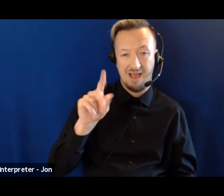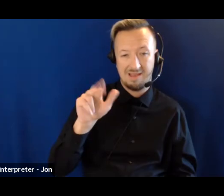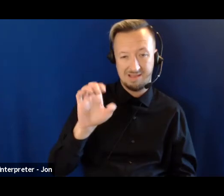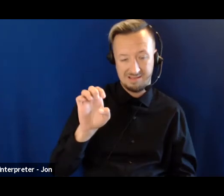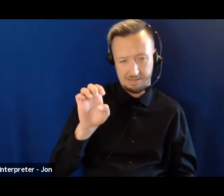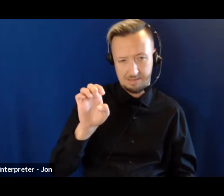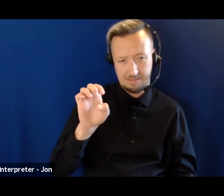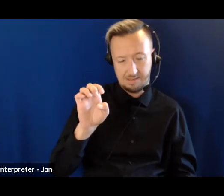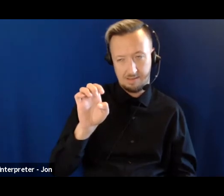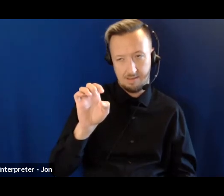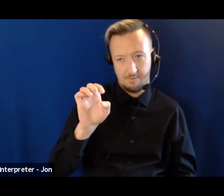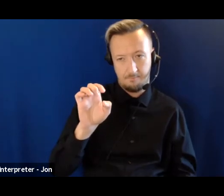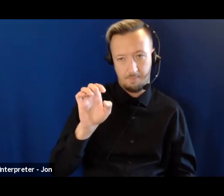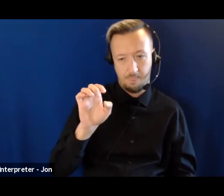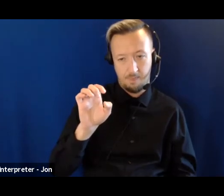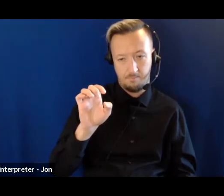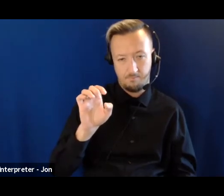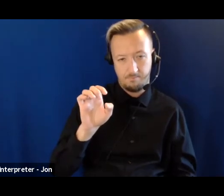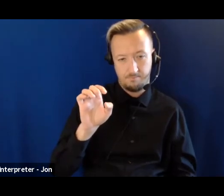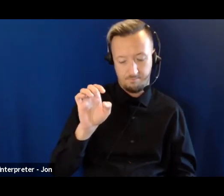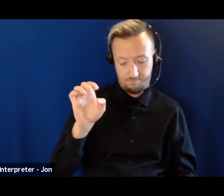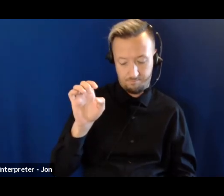is just